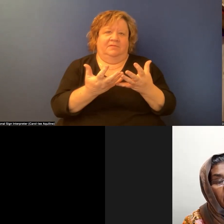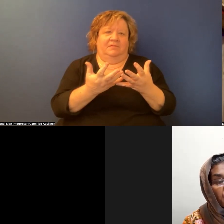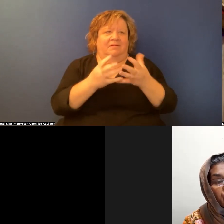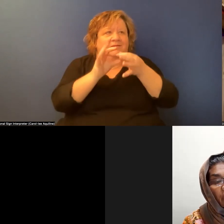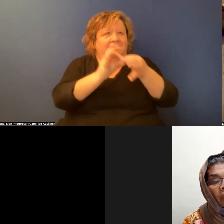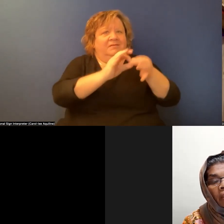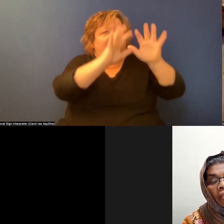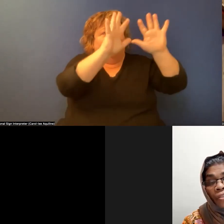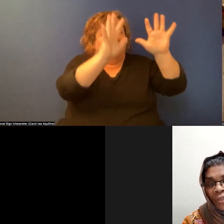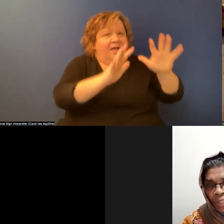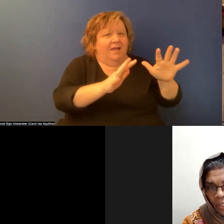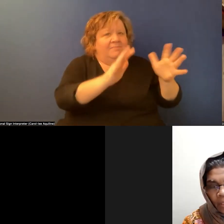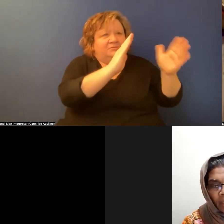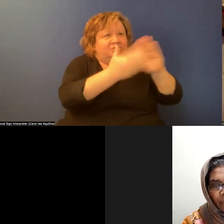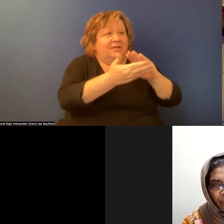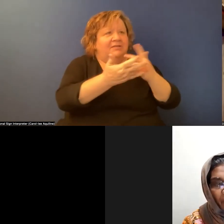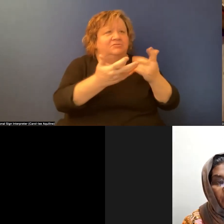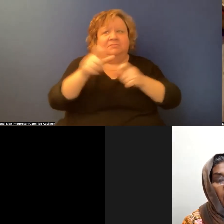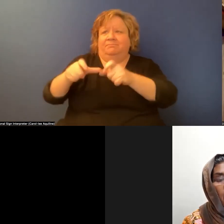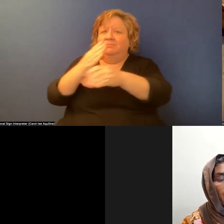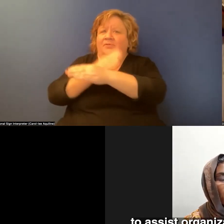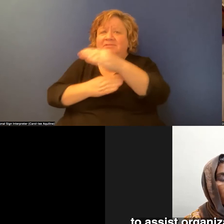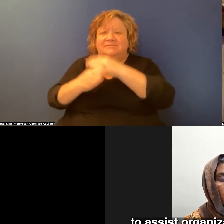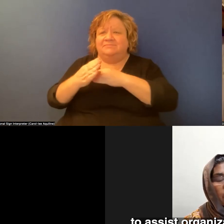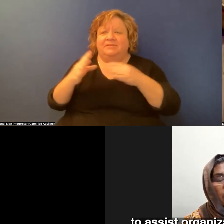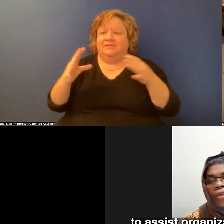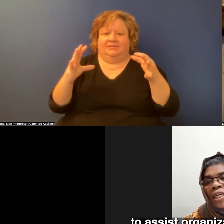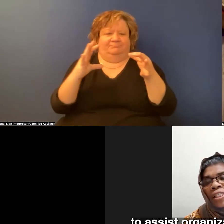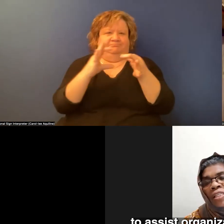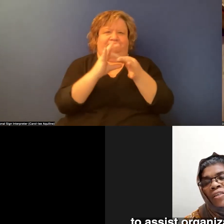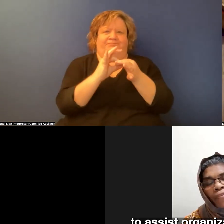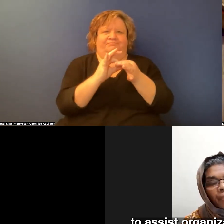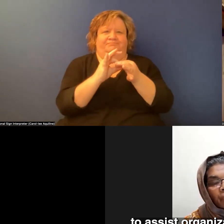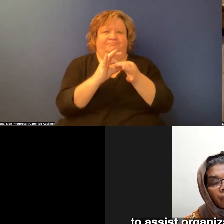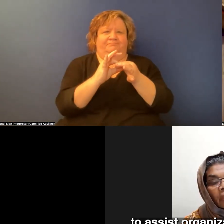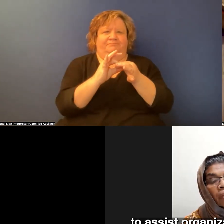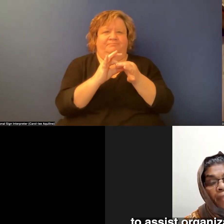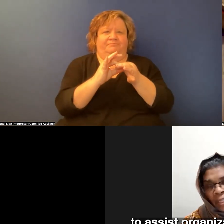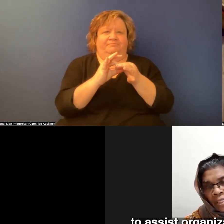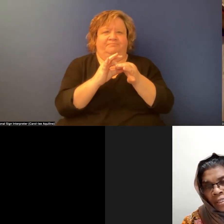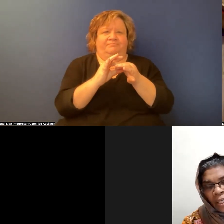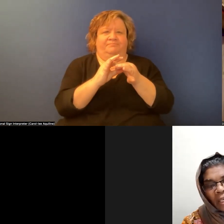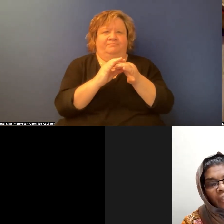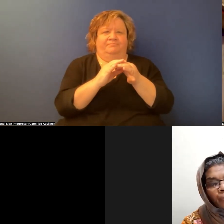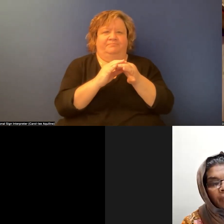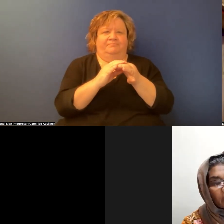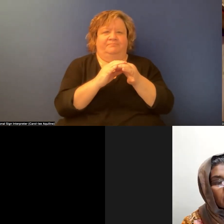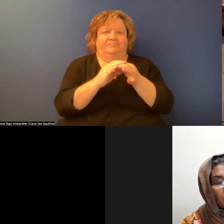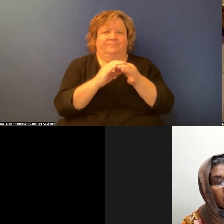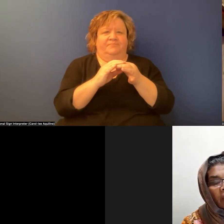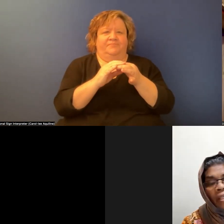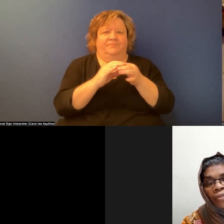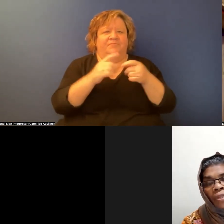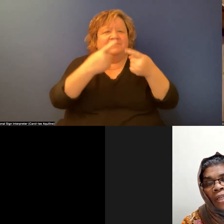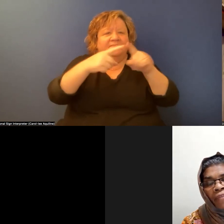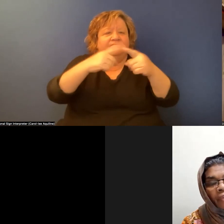by ensuring that resources are available to assist organization of persons with disabilities, especially at